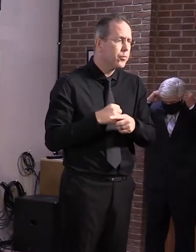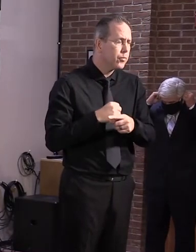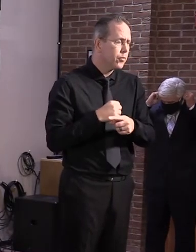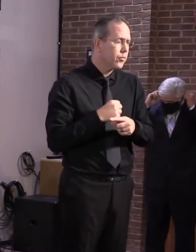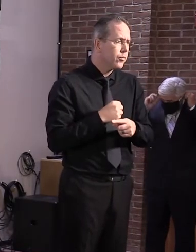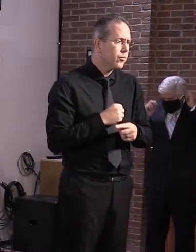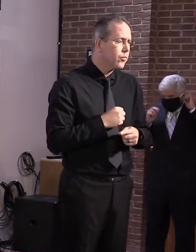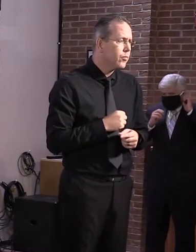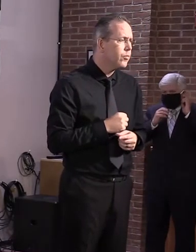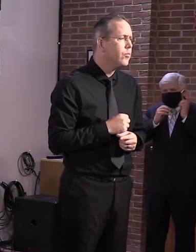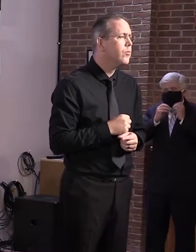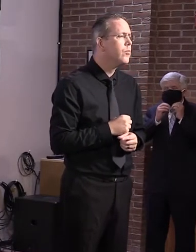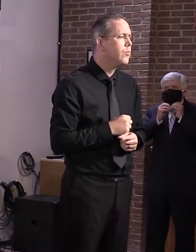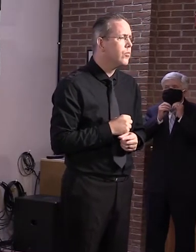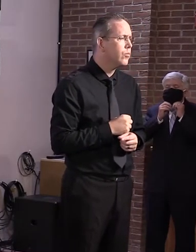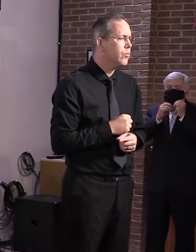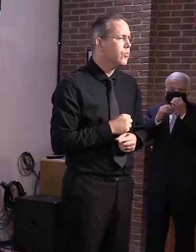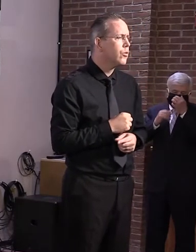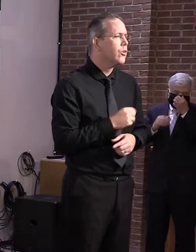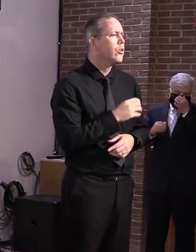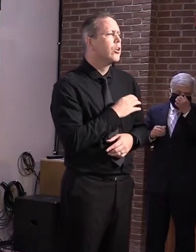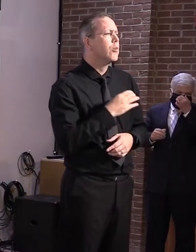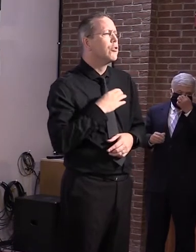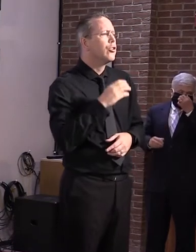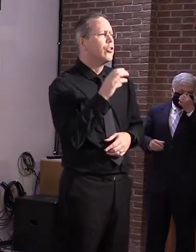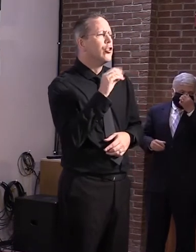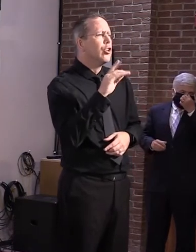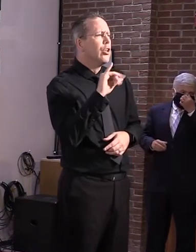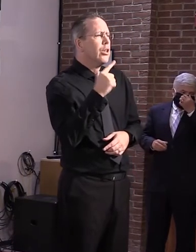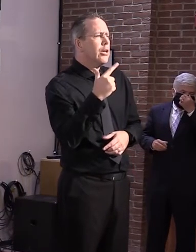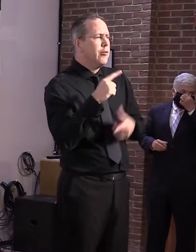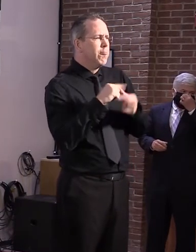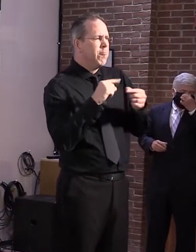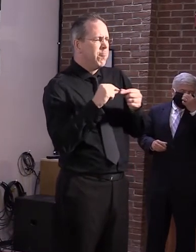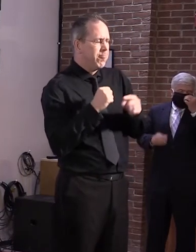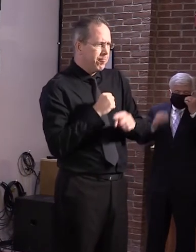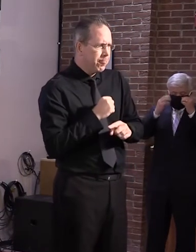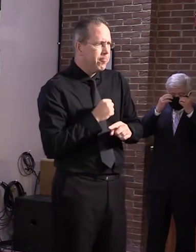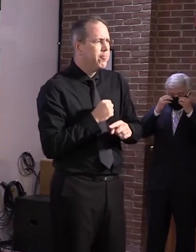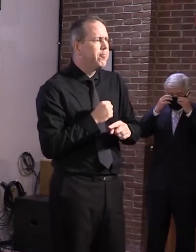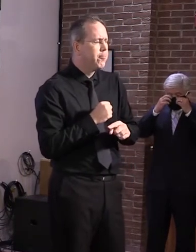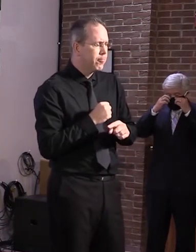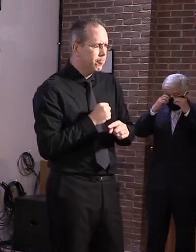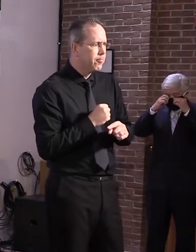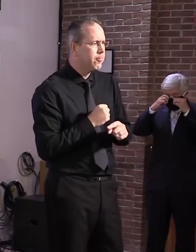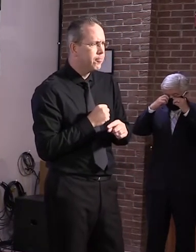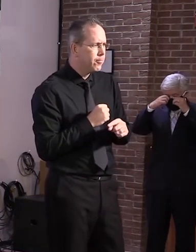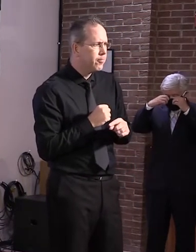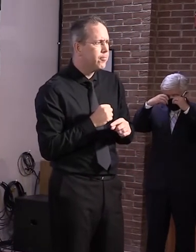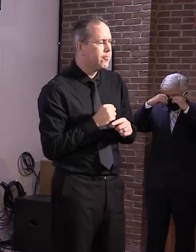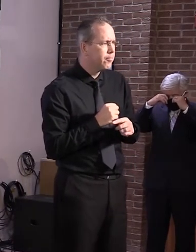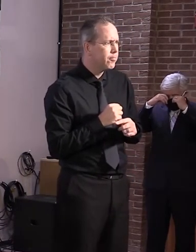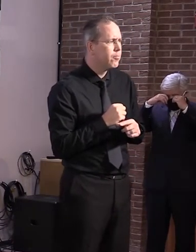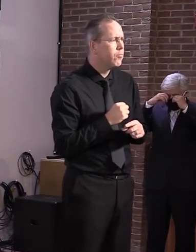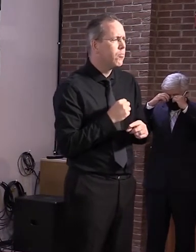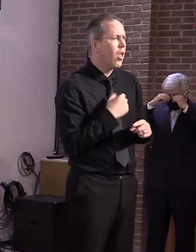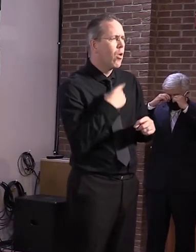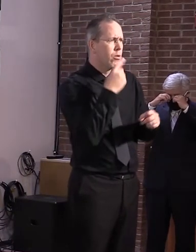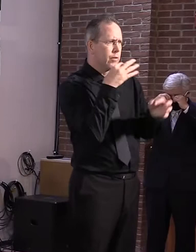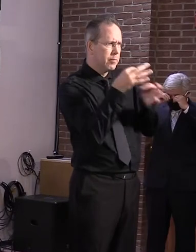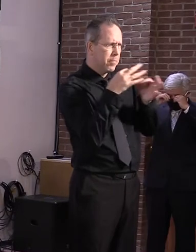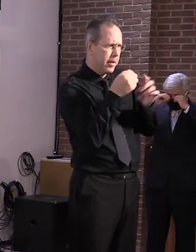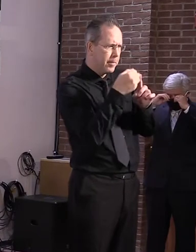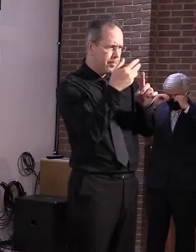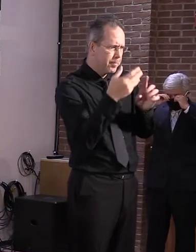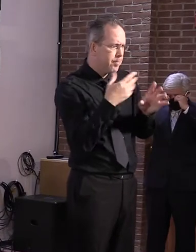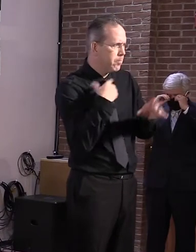Yeah, it's just briefly, since it's now out there hanging, I just want to voice a skepticism about the